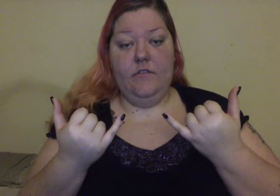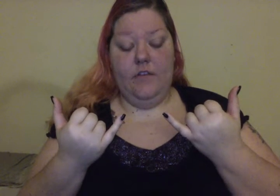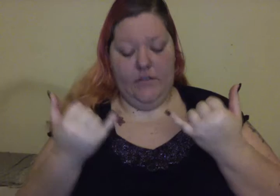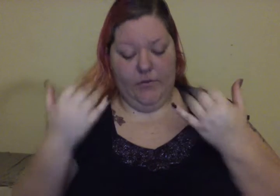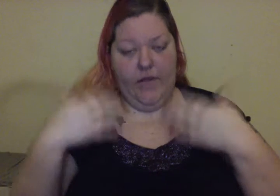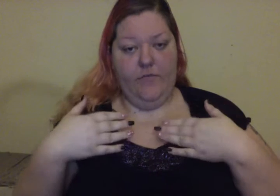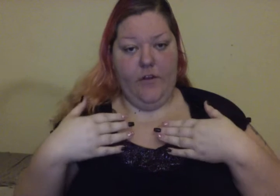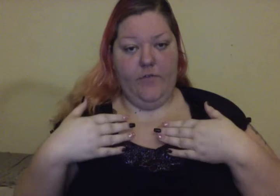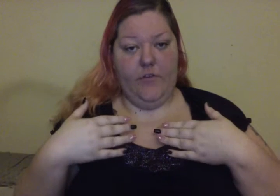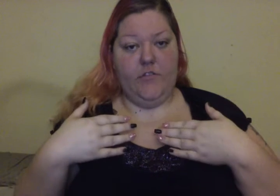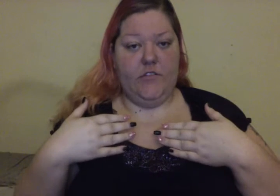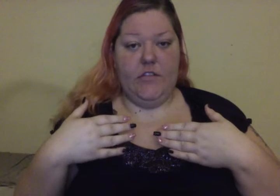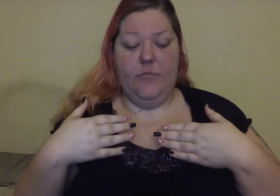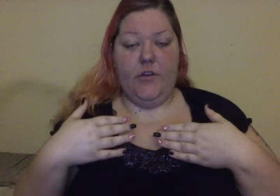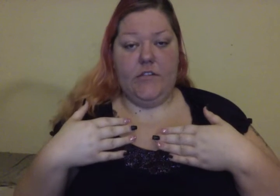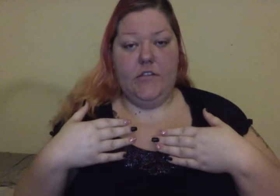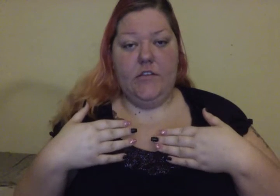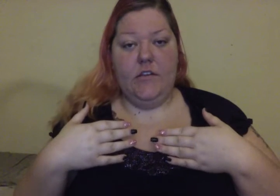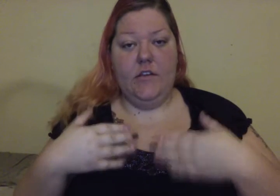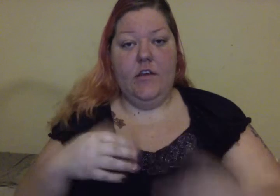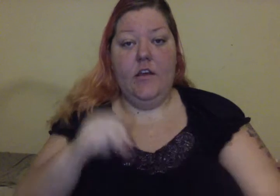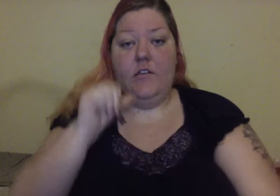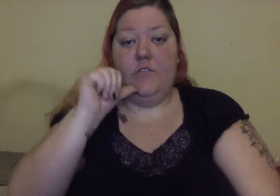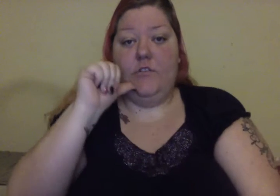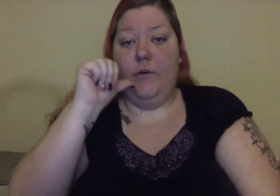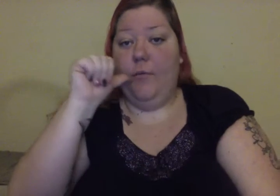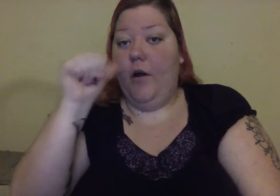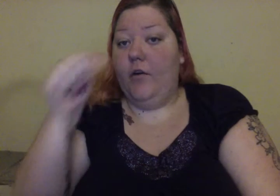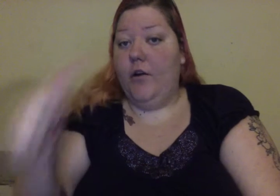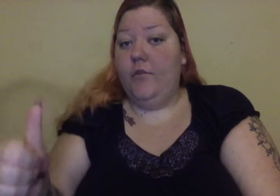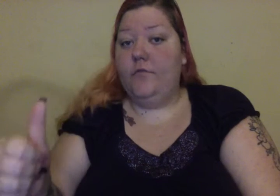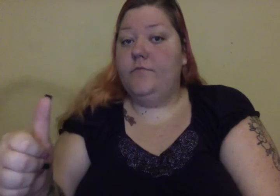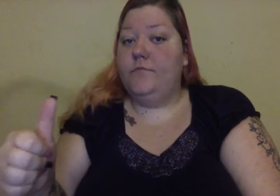is right in front of you, so it's in the present. Tomorrow.